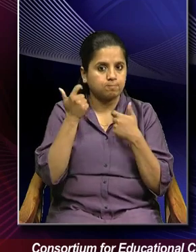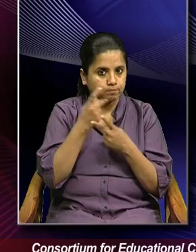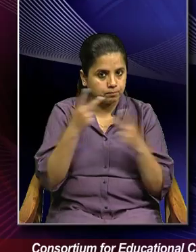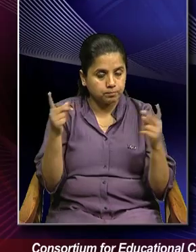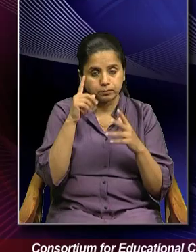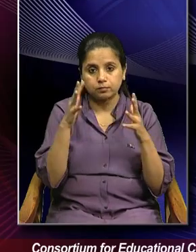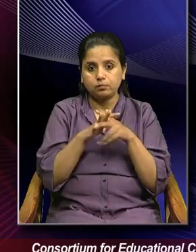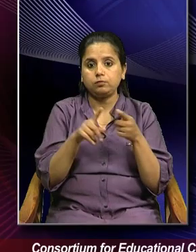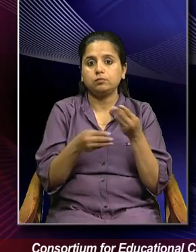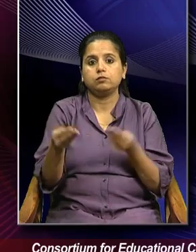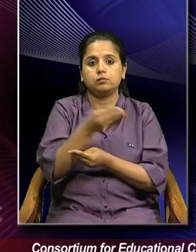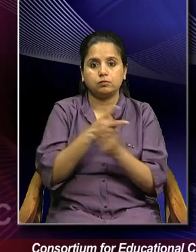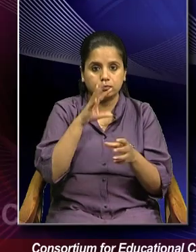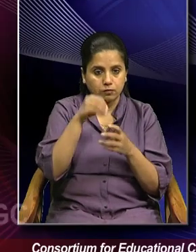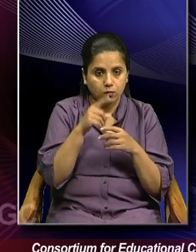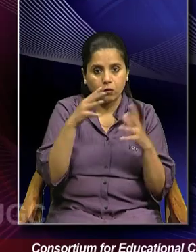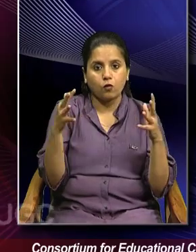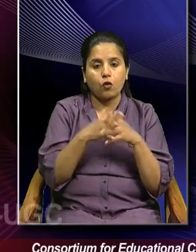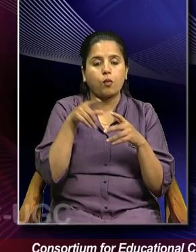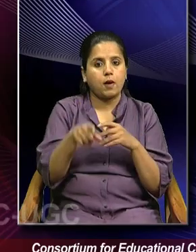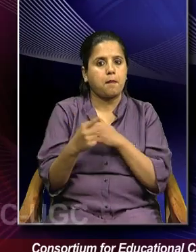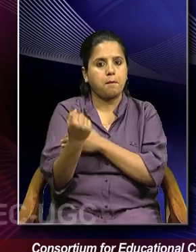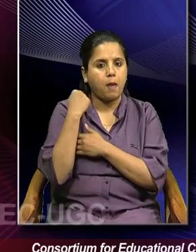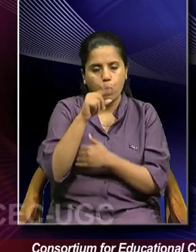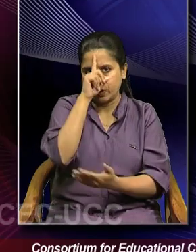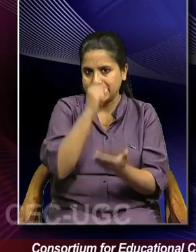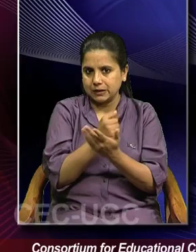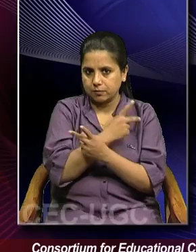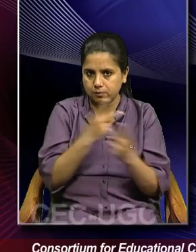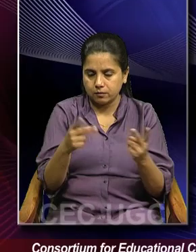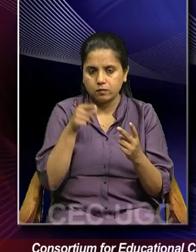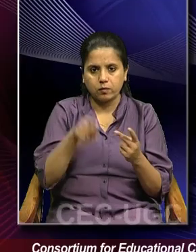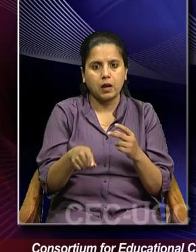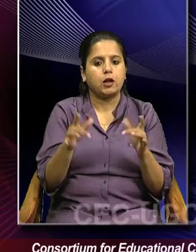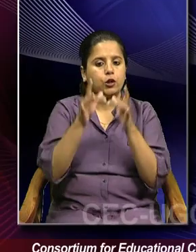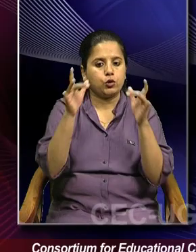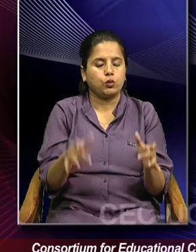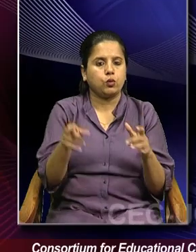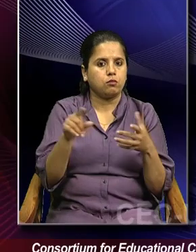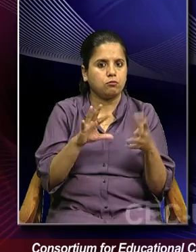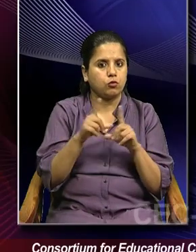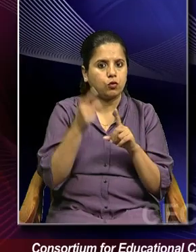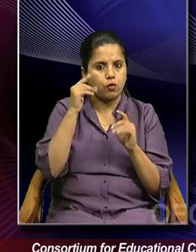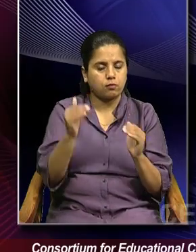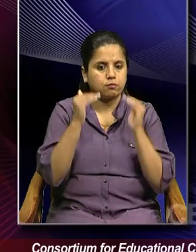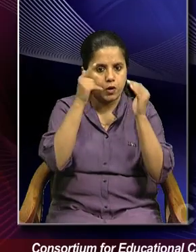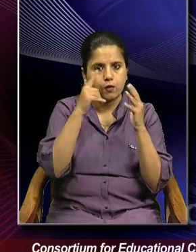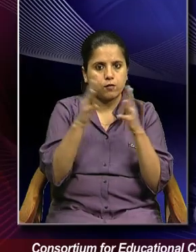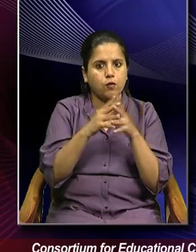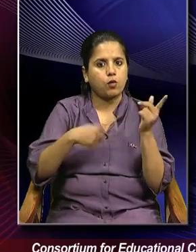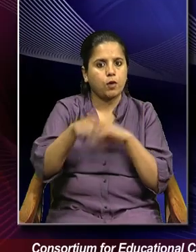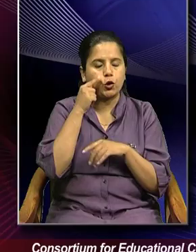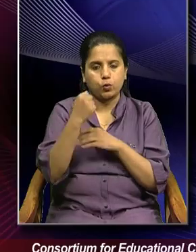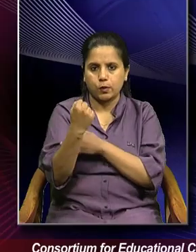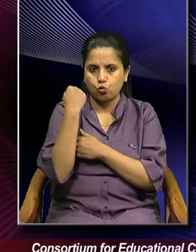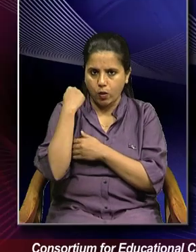and the economy, women in power and decision making, institutional mechanism for advancement of women, human